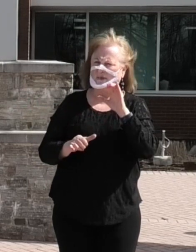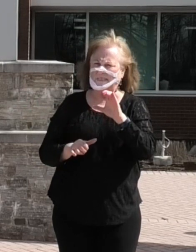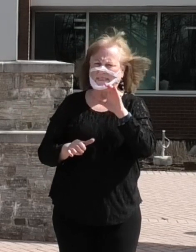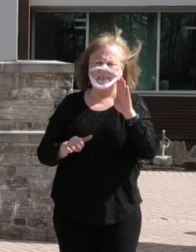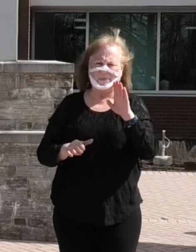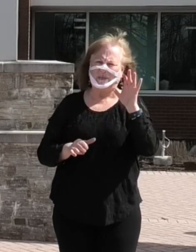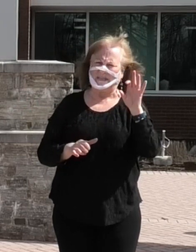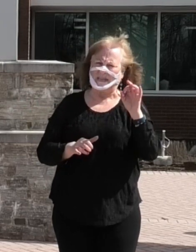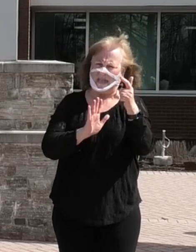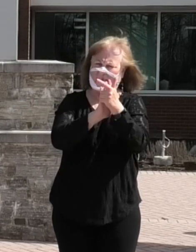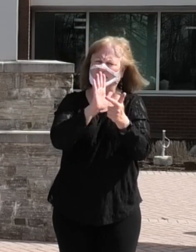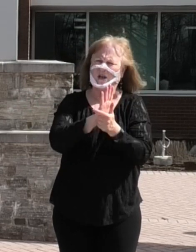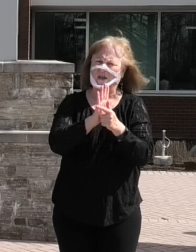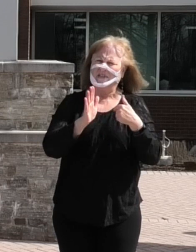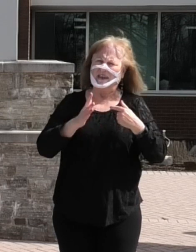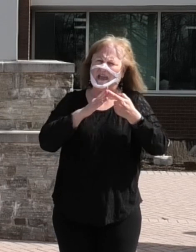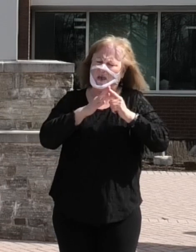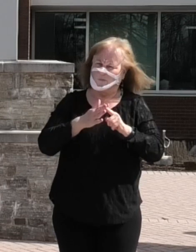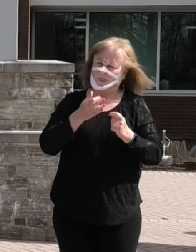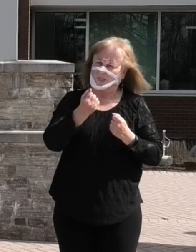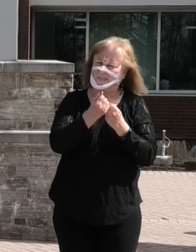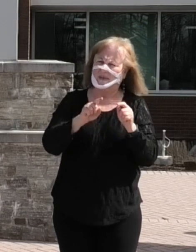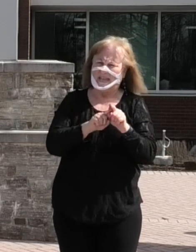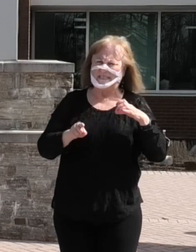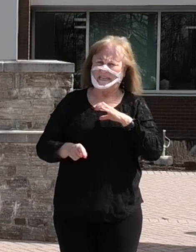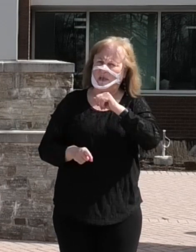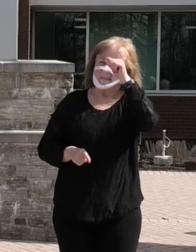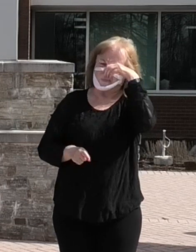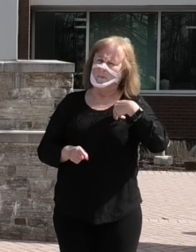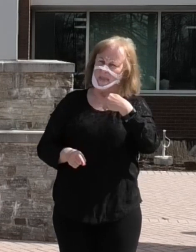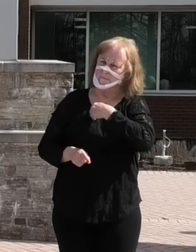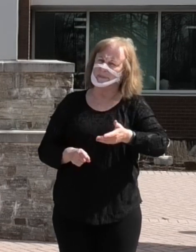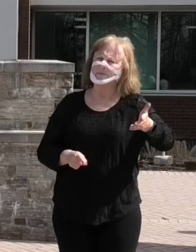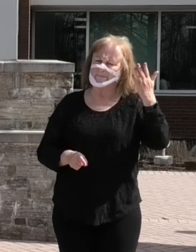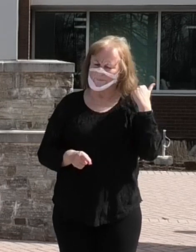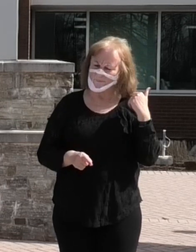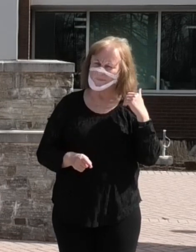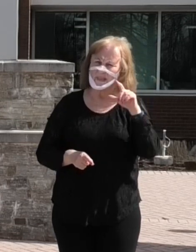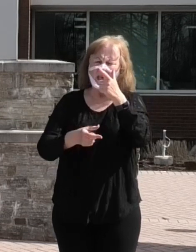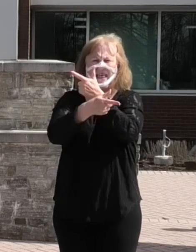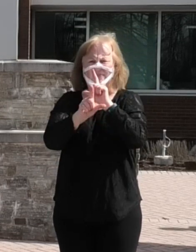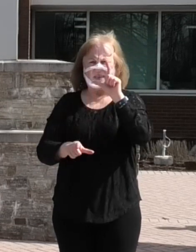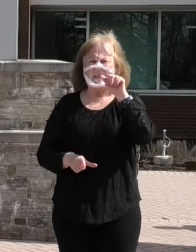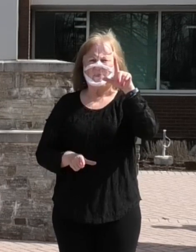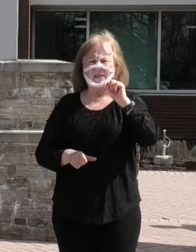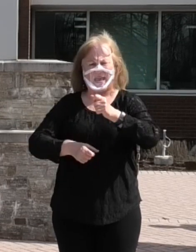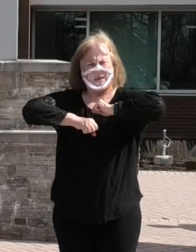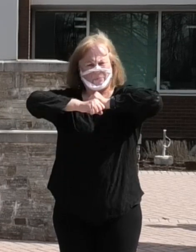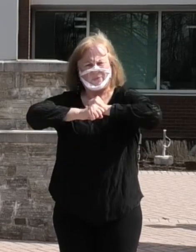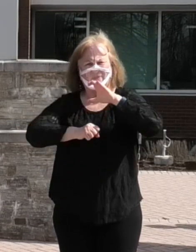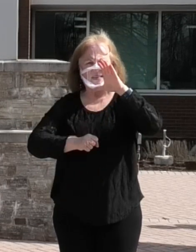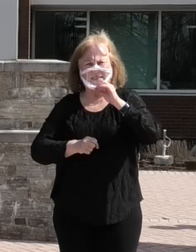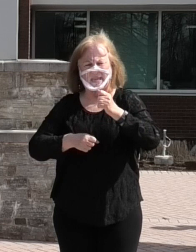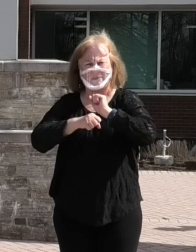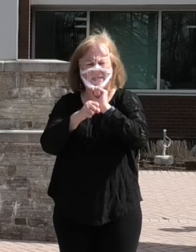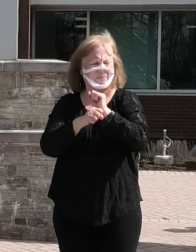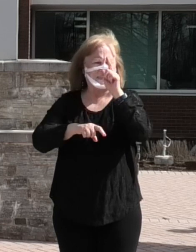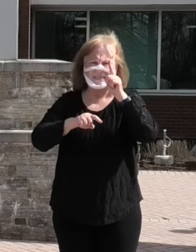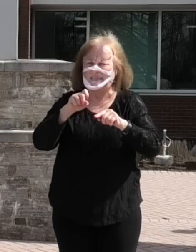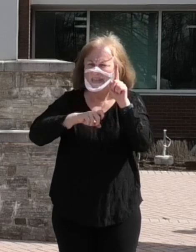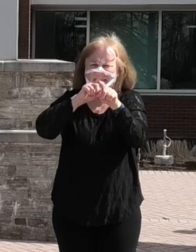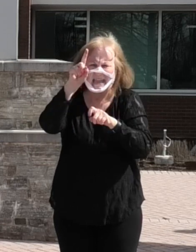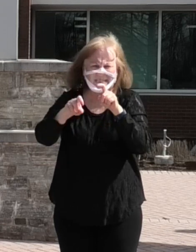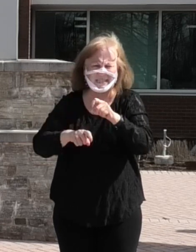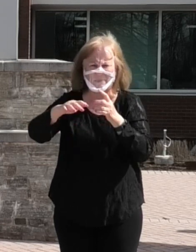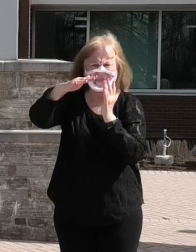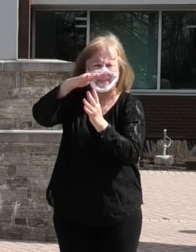CB9 legislation that I originally sponsored as a council member. The Liberty Act prevents county employees from asking about the